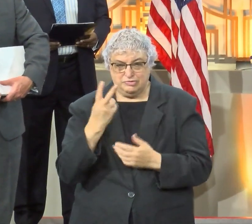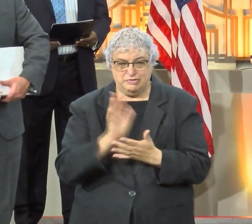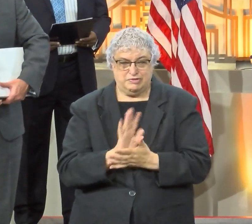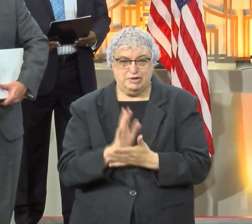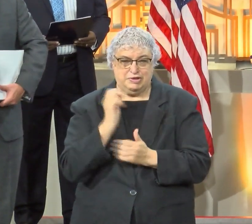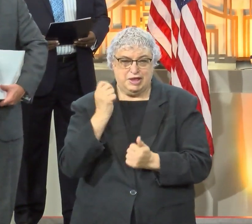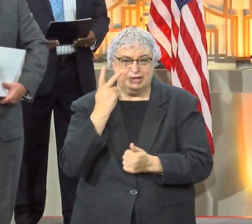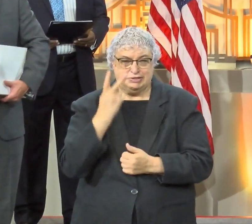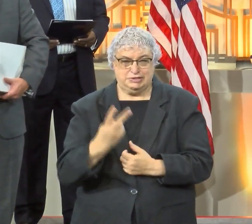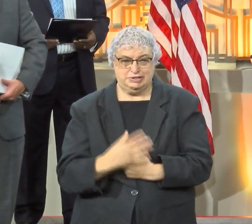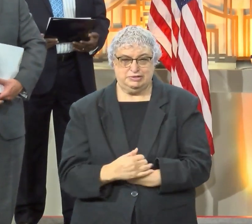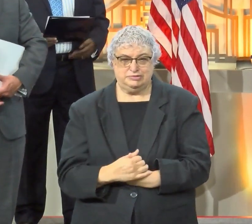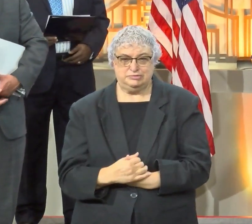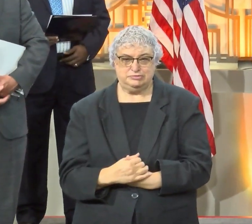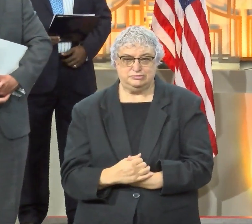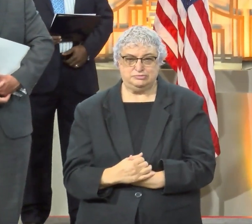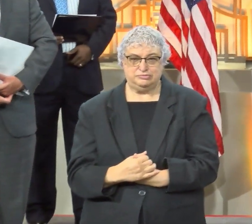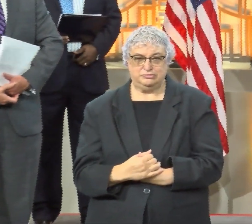videos.